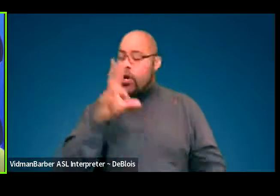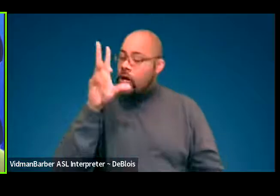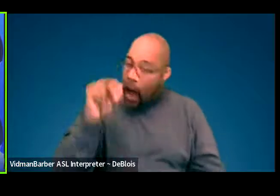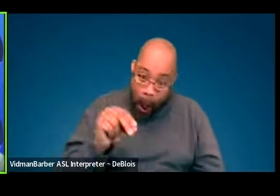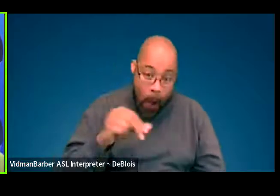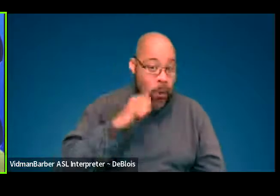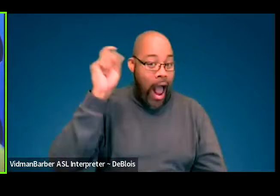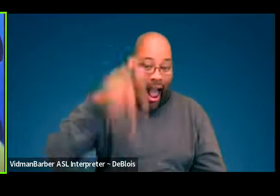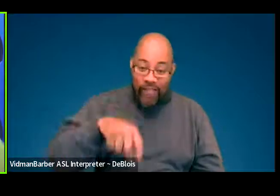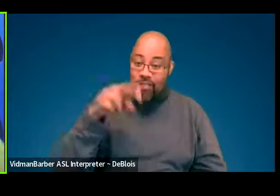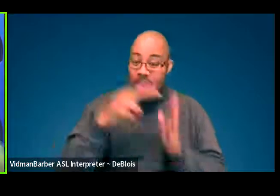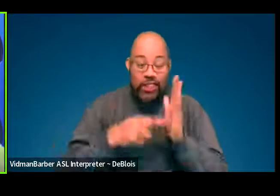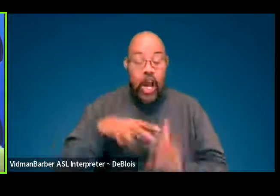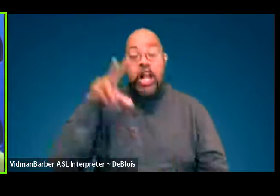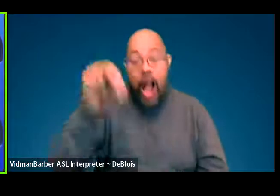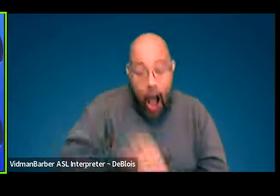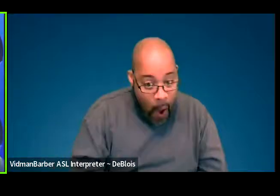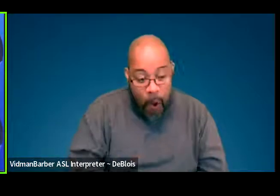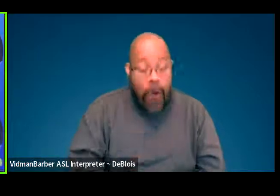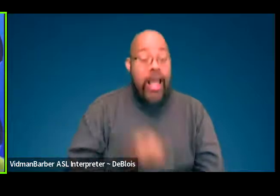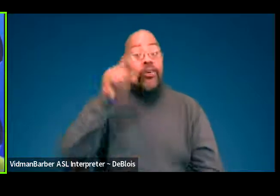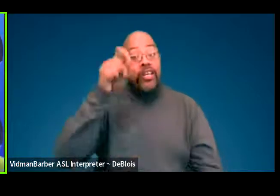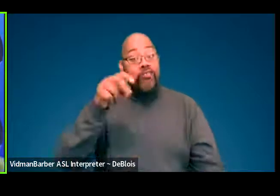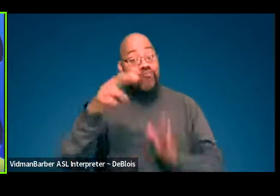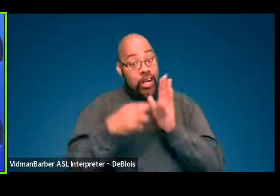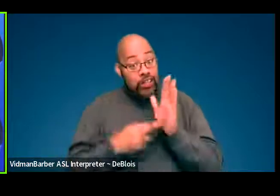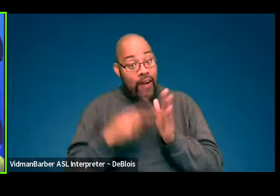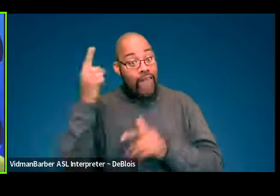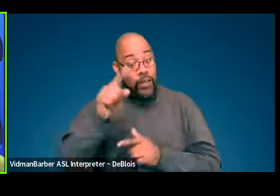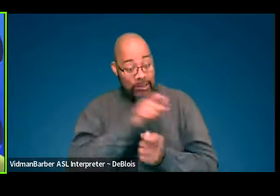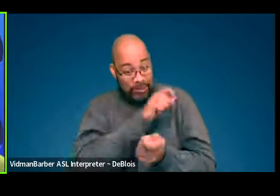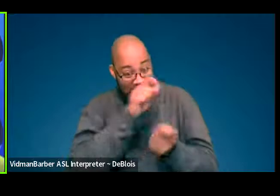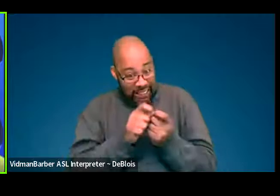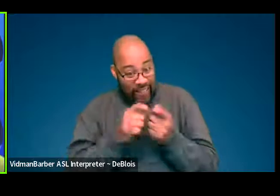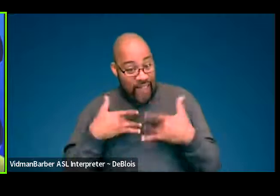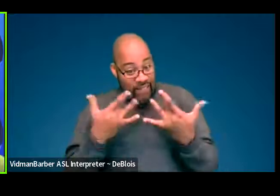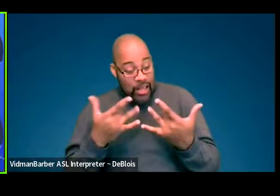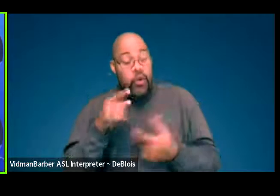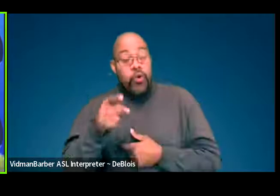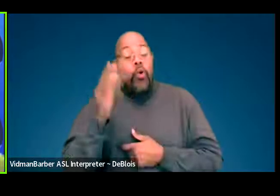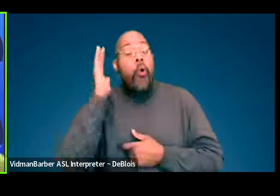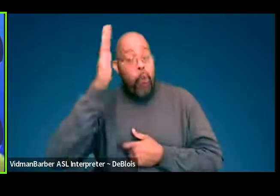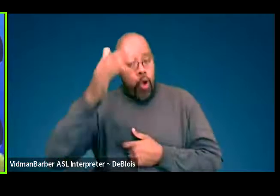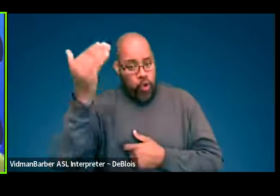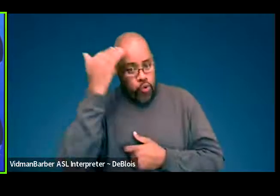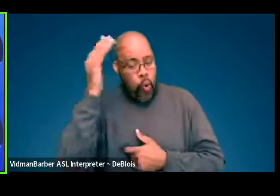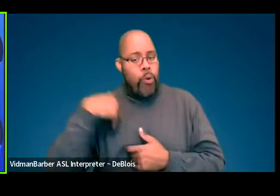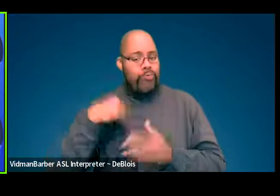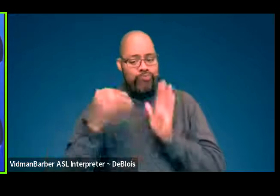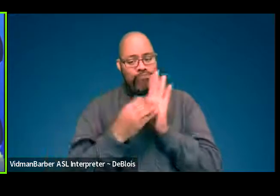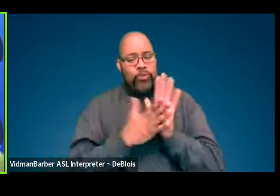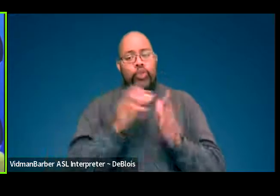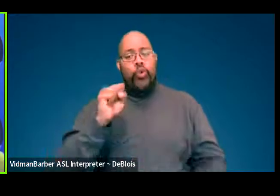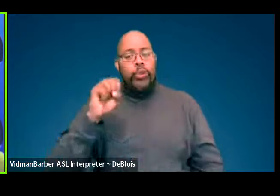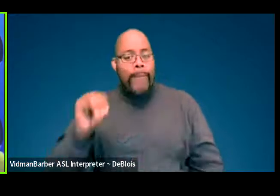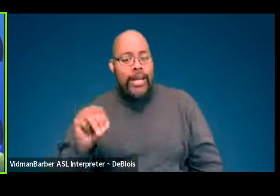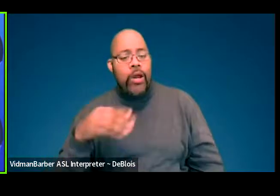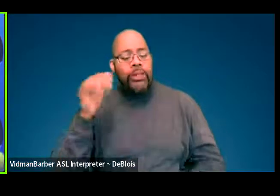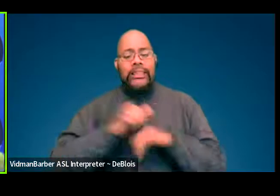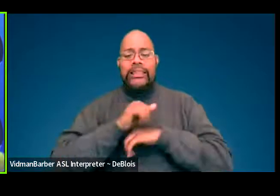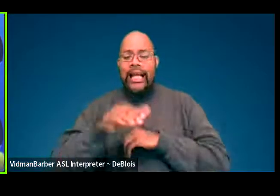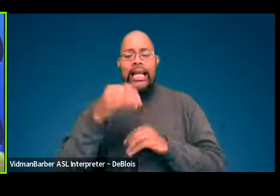No. If you need to register for a specific event, you will know. We will put it on our social media. We'll send